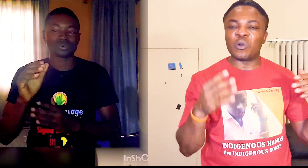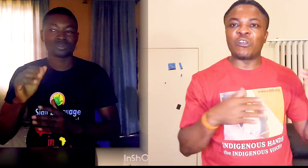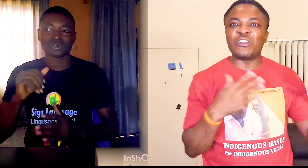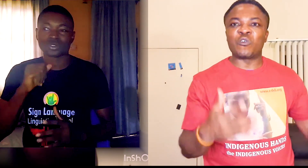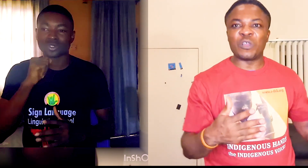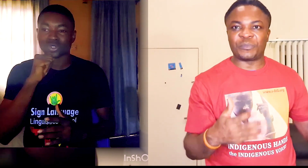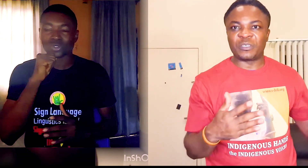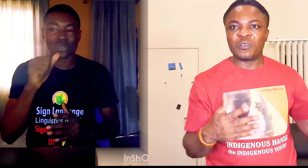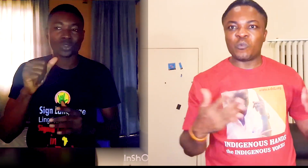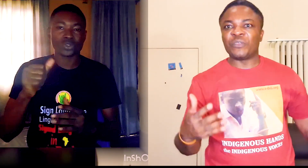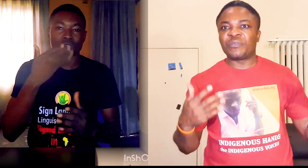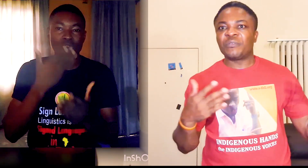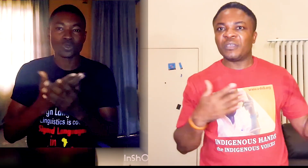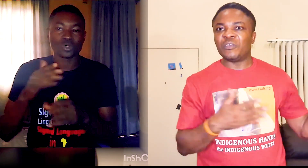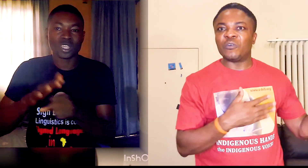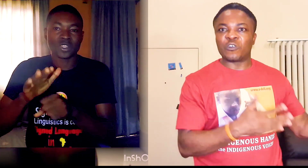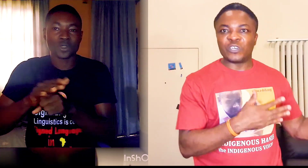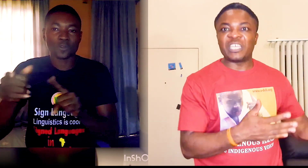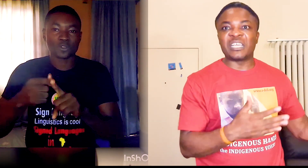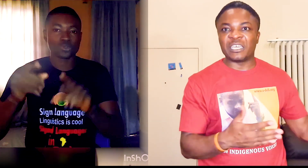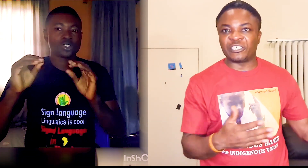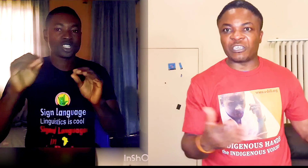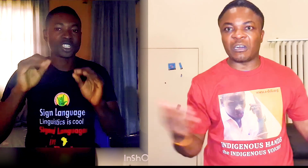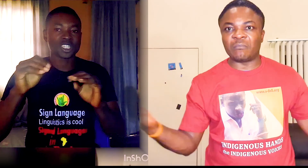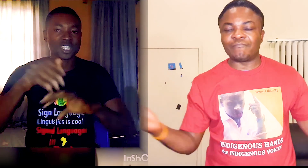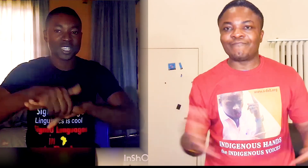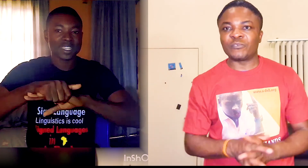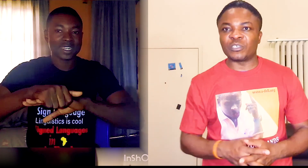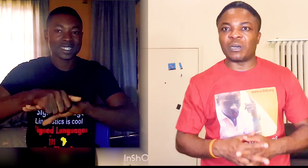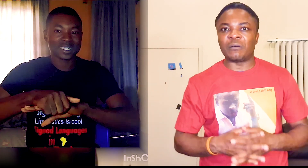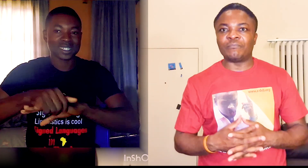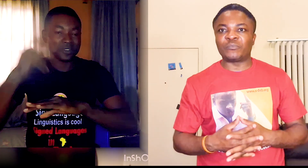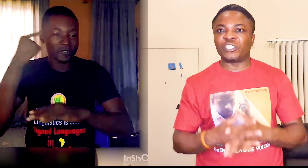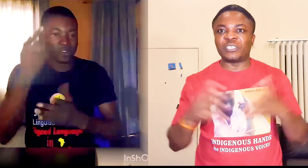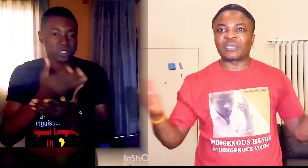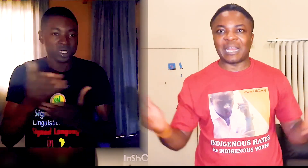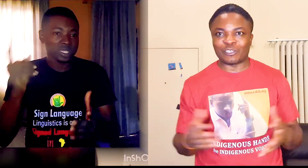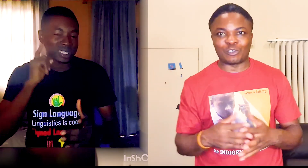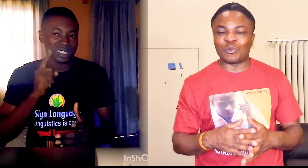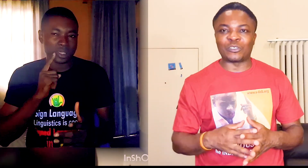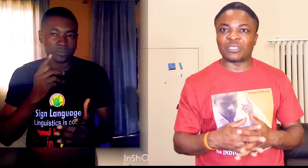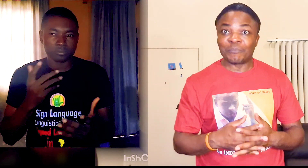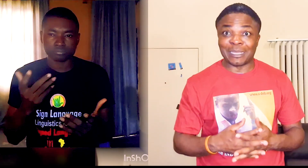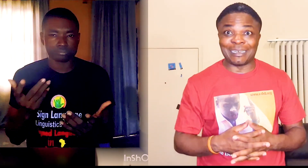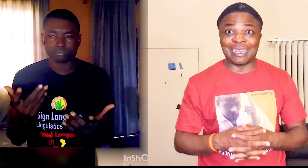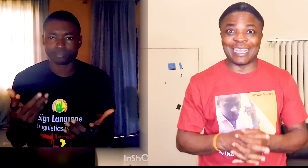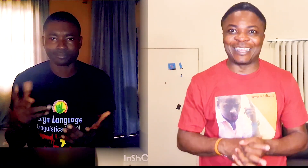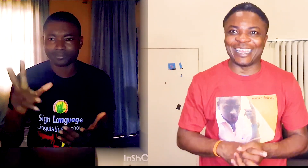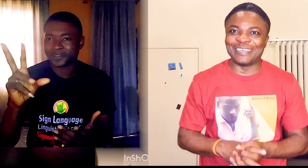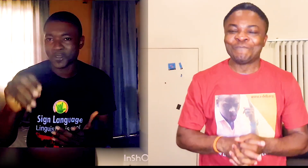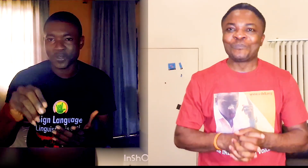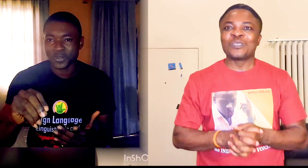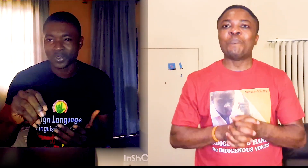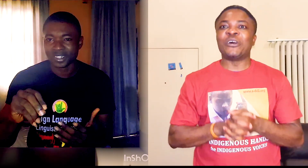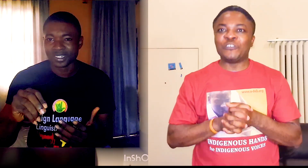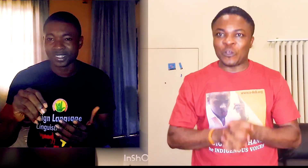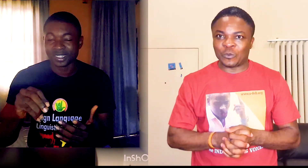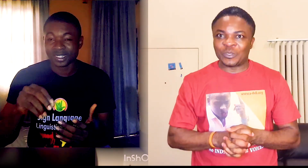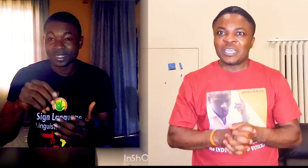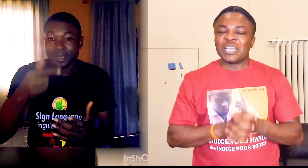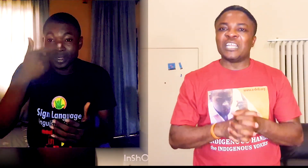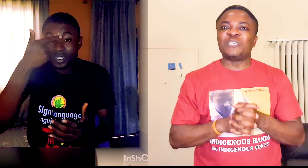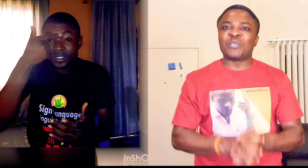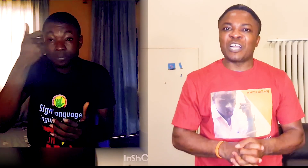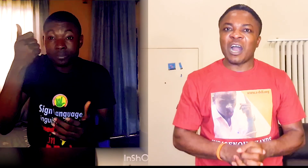are not equipped with good English teaching classroom or something like that. But